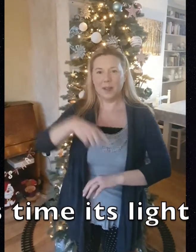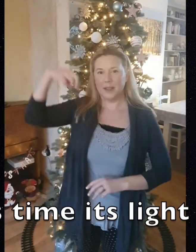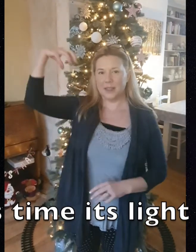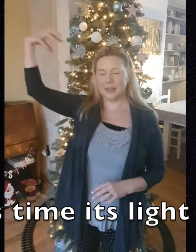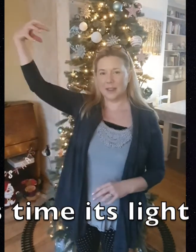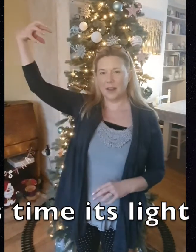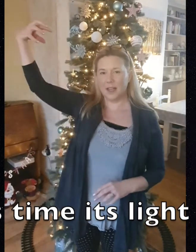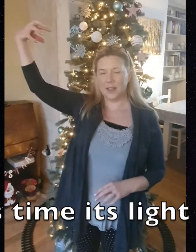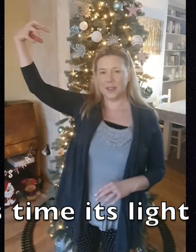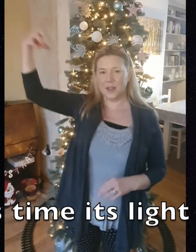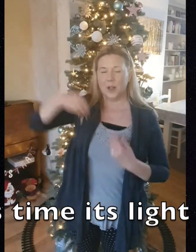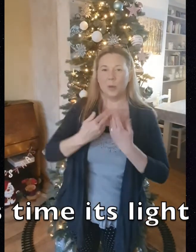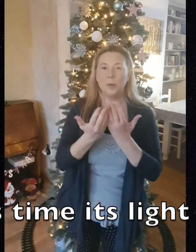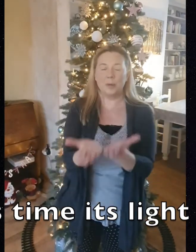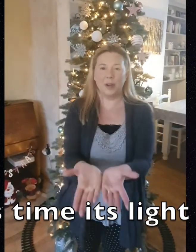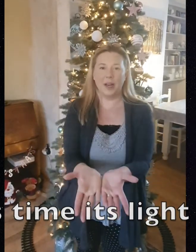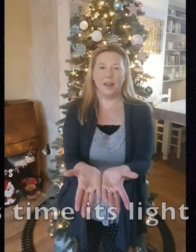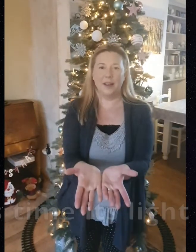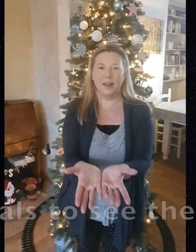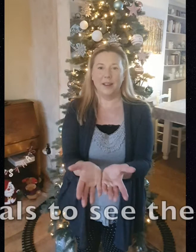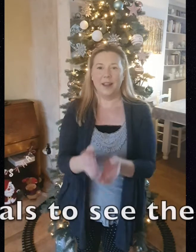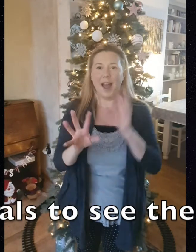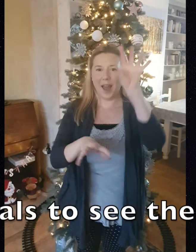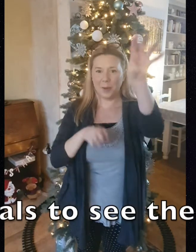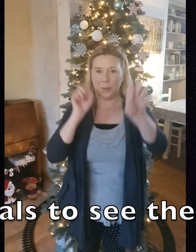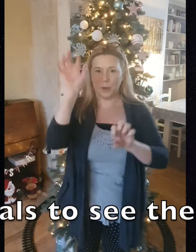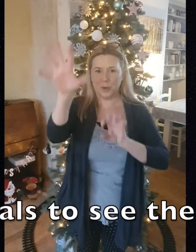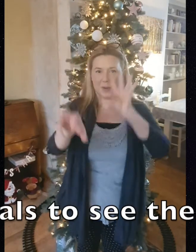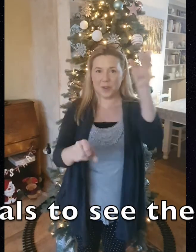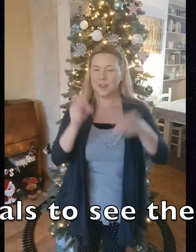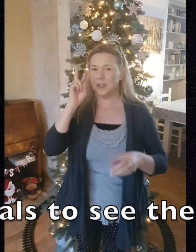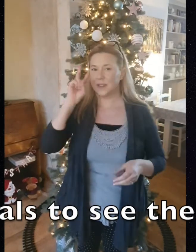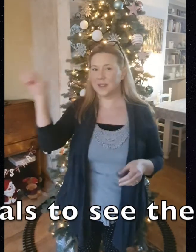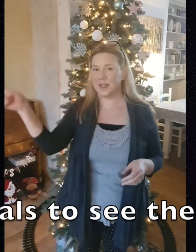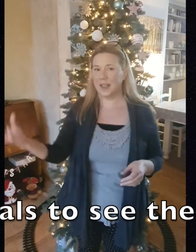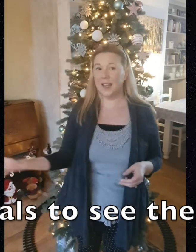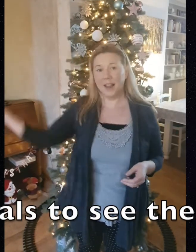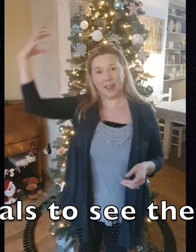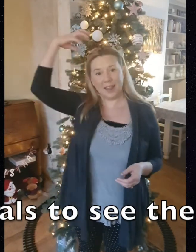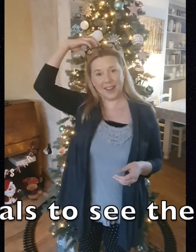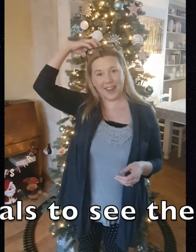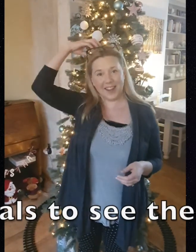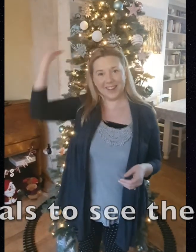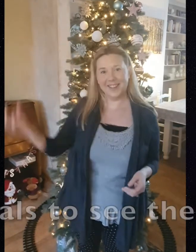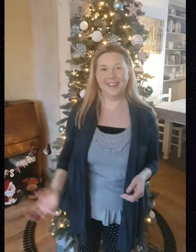its light will bring animals to see the king.